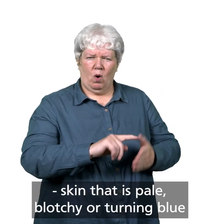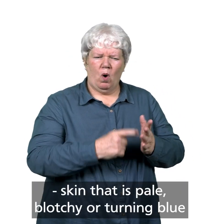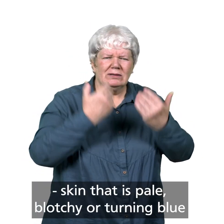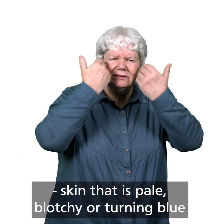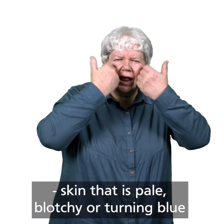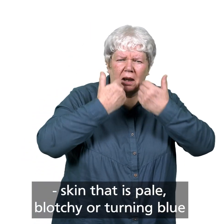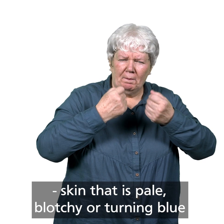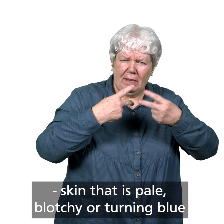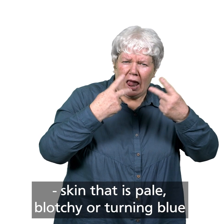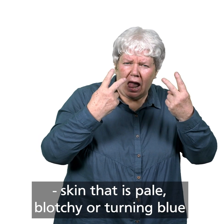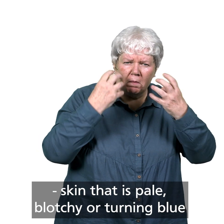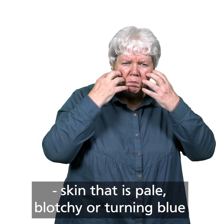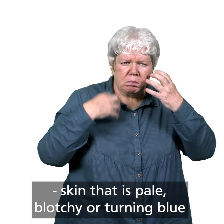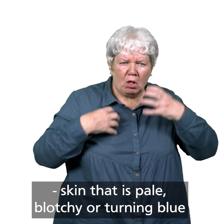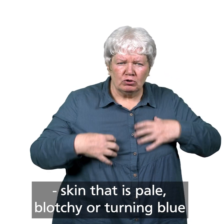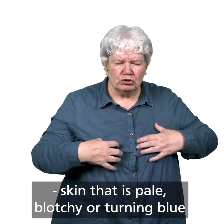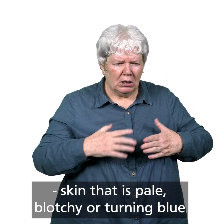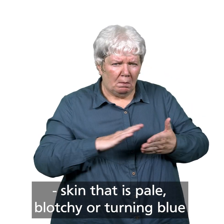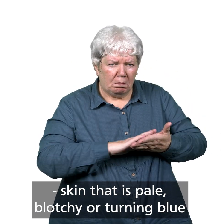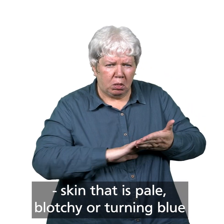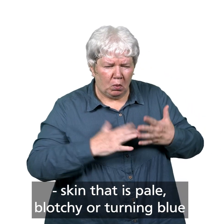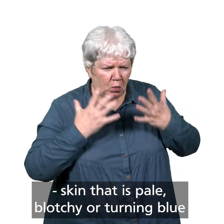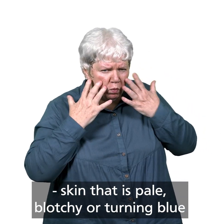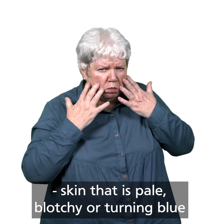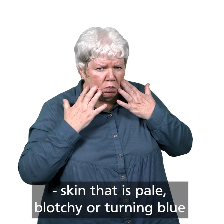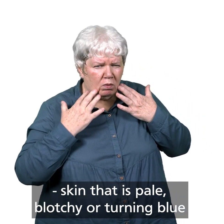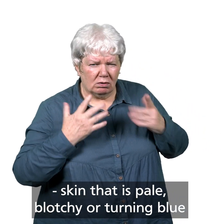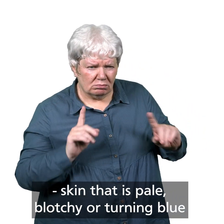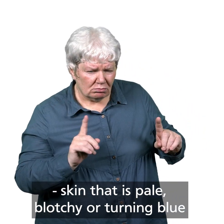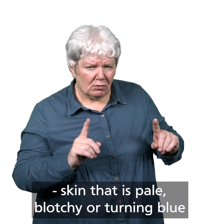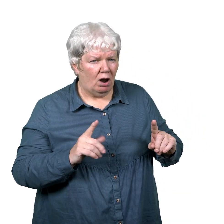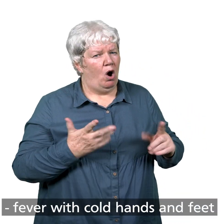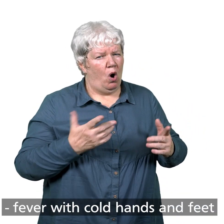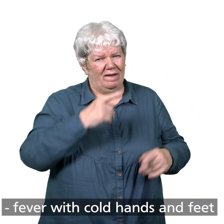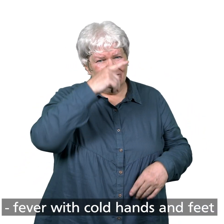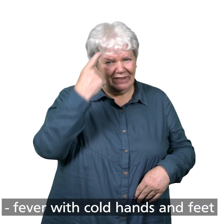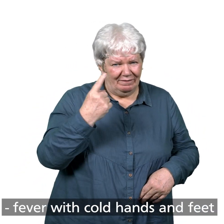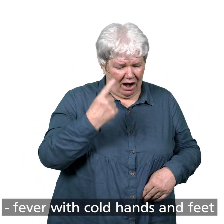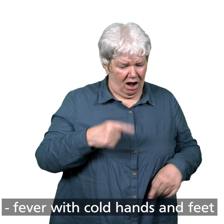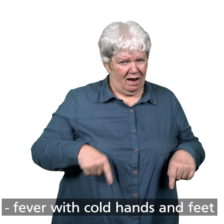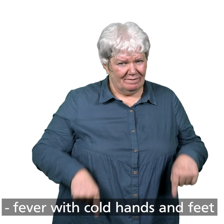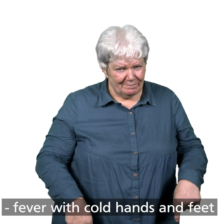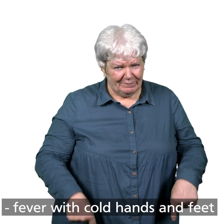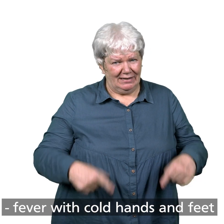skin that is pale, blotchy or turning blue, fever with cold hands and